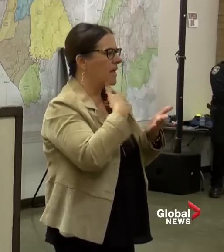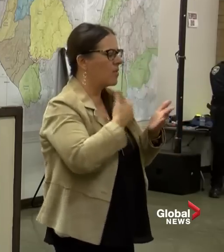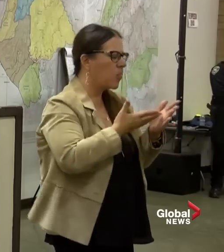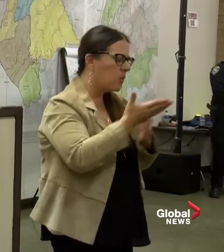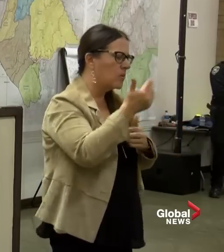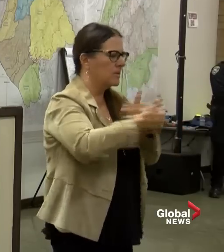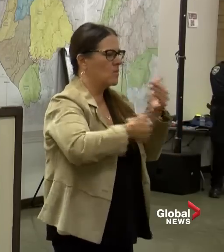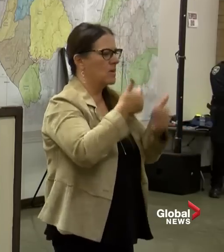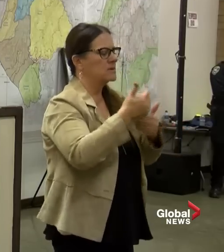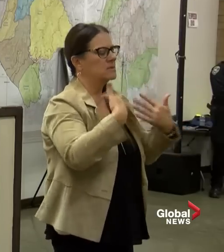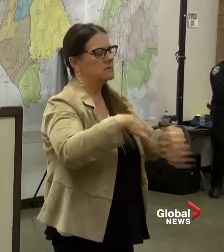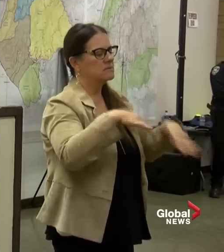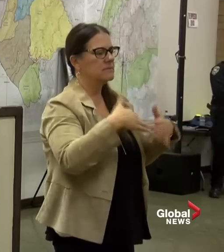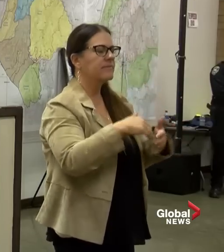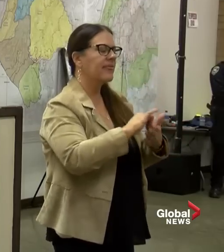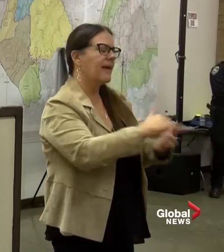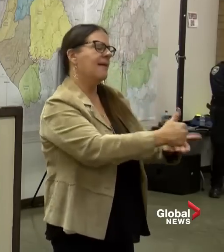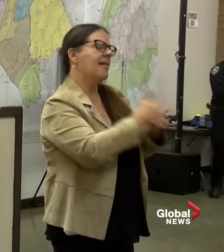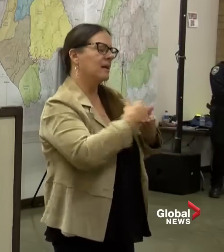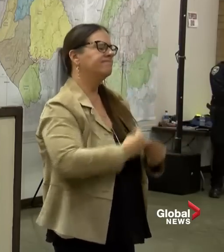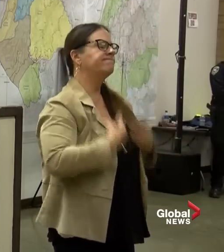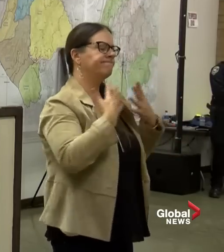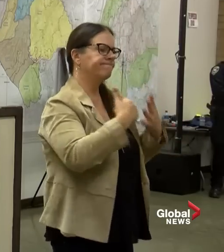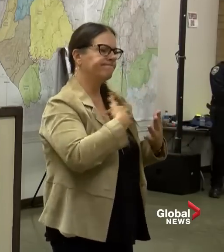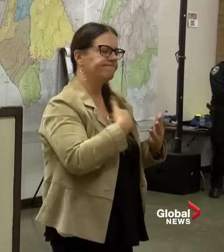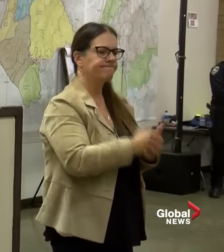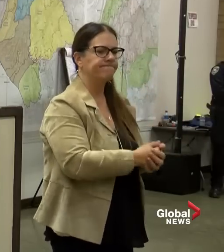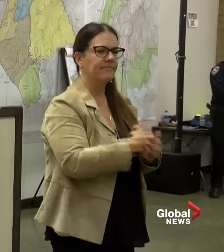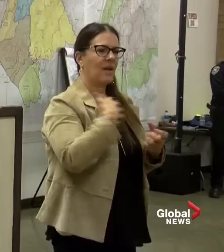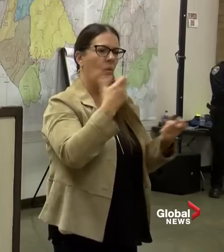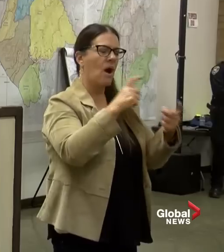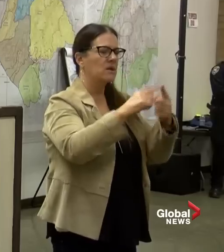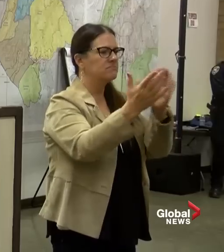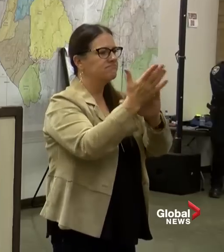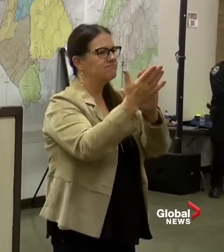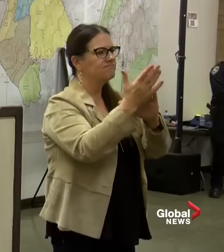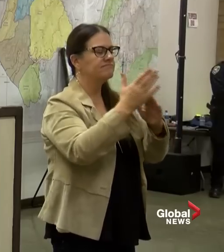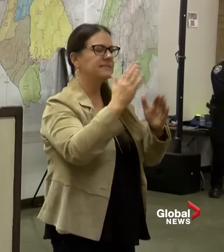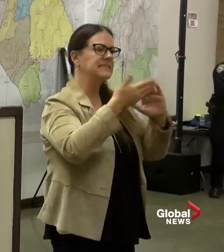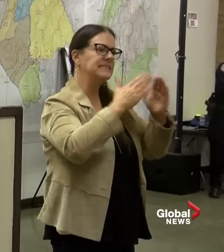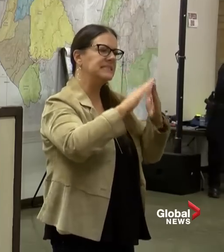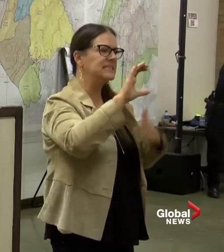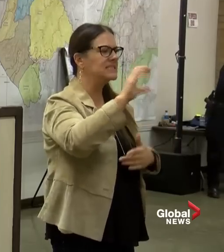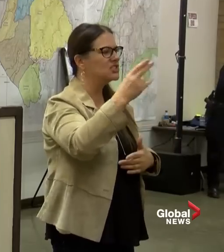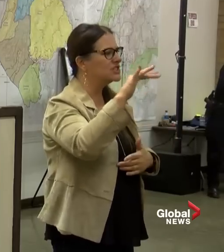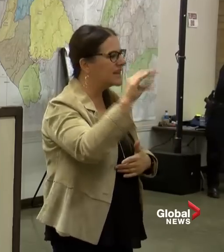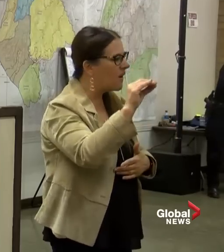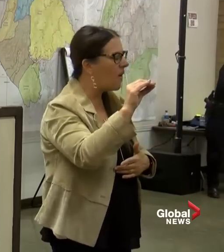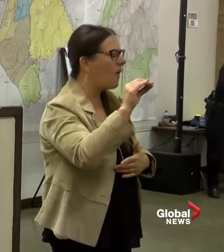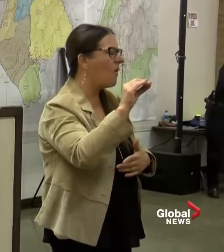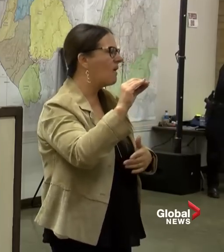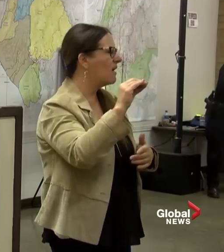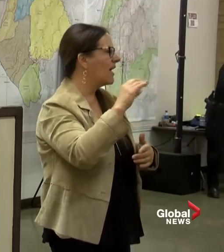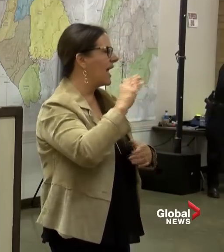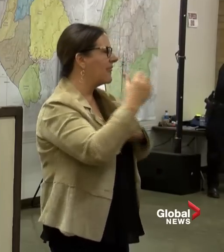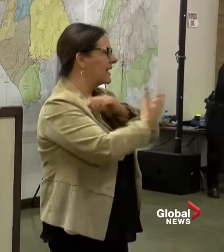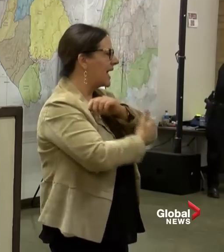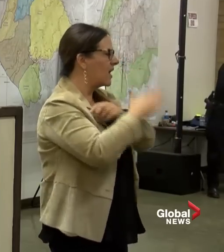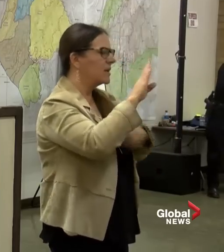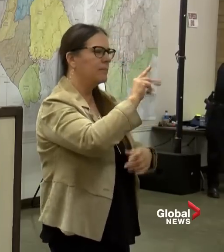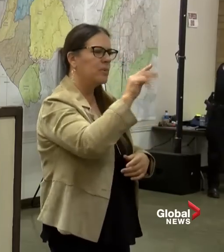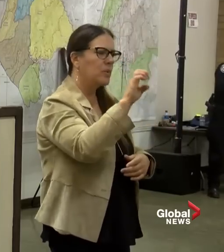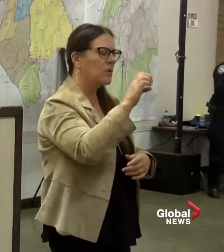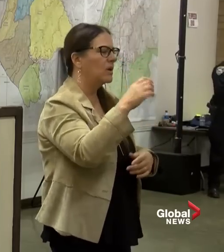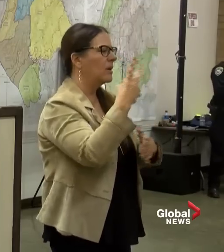process. And you know, at this point, I want to give a shout out to the city of Chico, the entire city, and the county of Butte. They